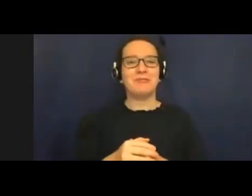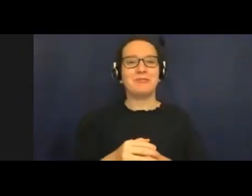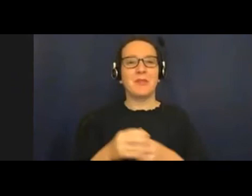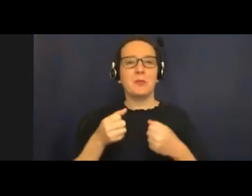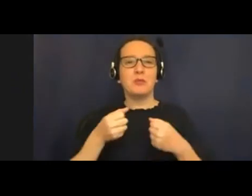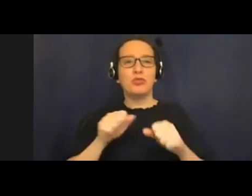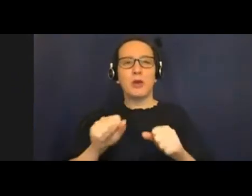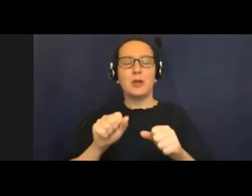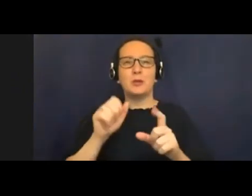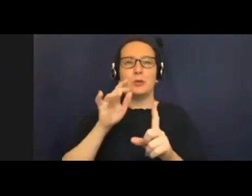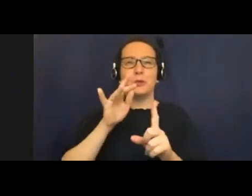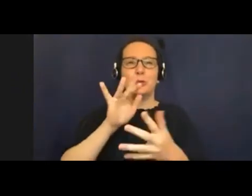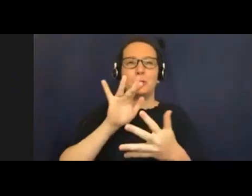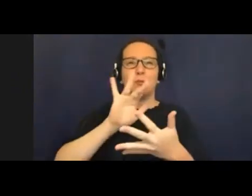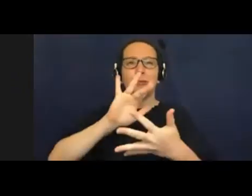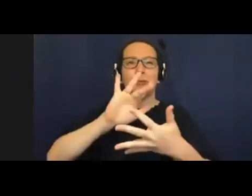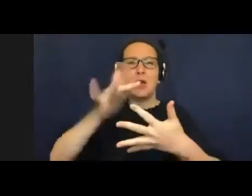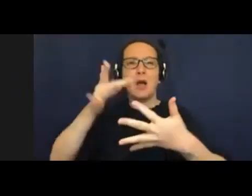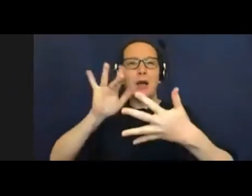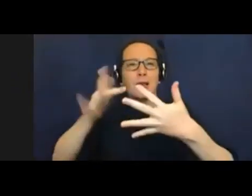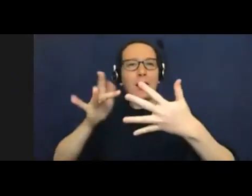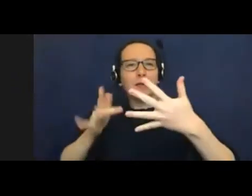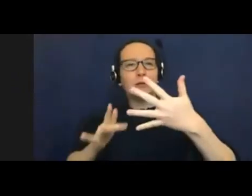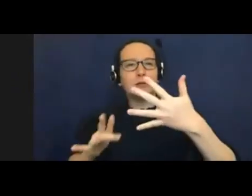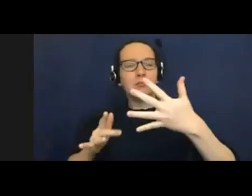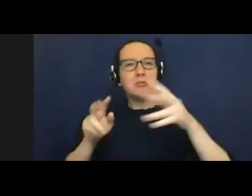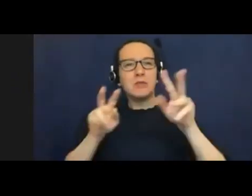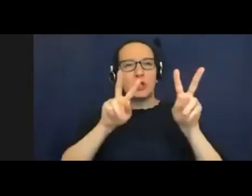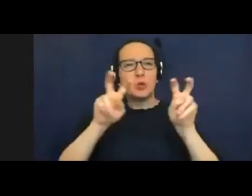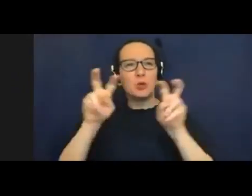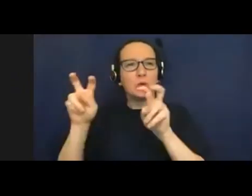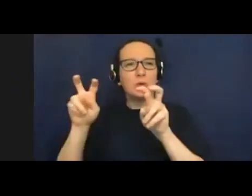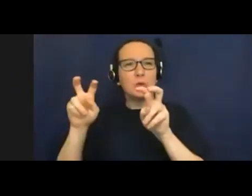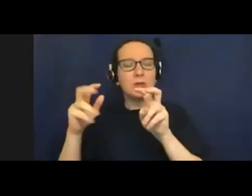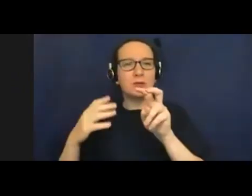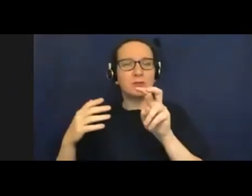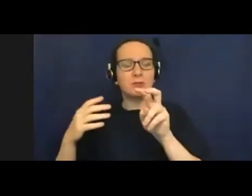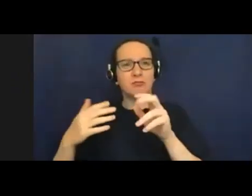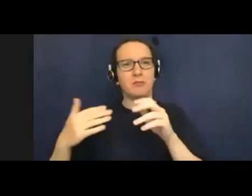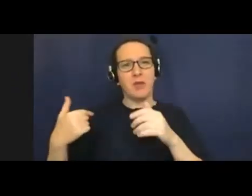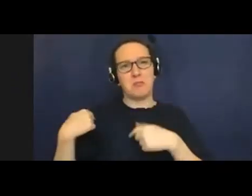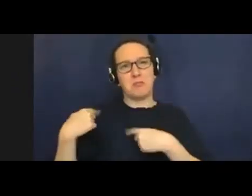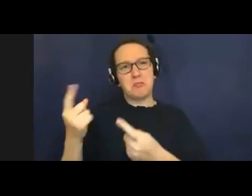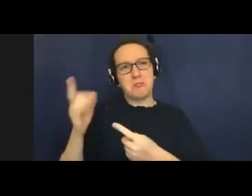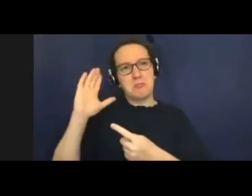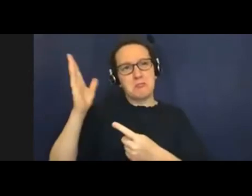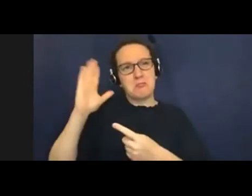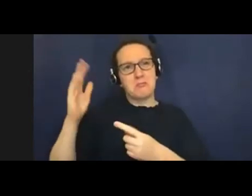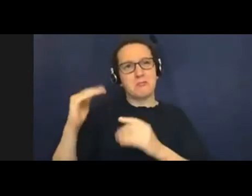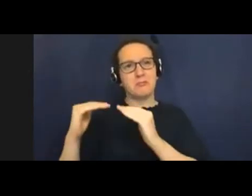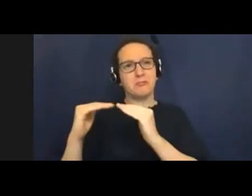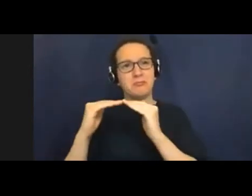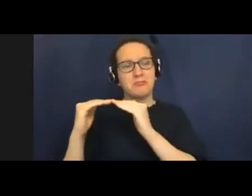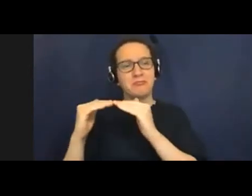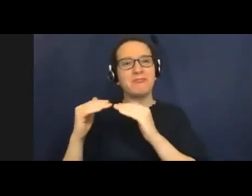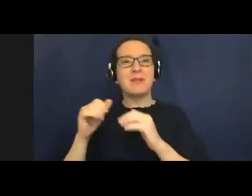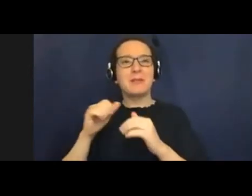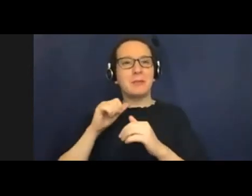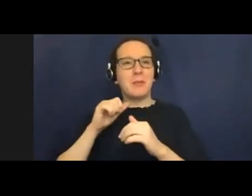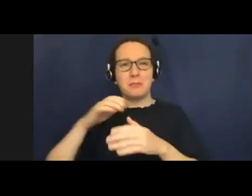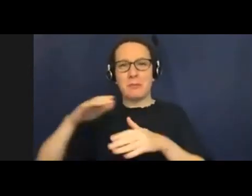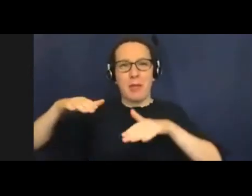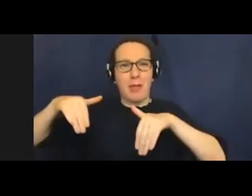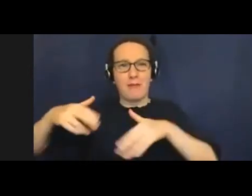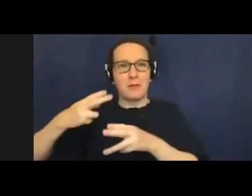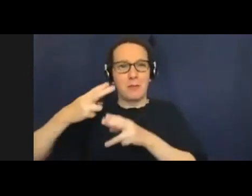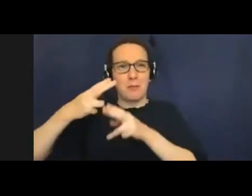the issues that my colleagues didn't mention, but I also